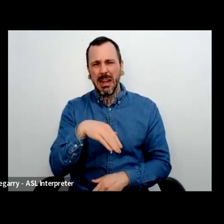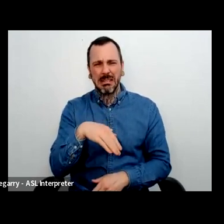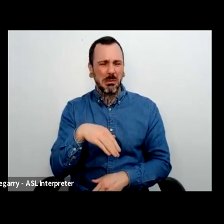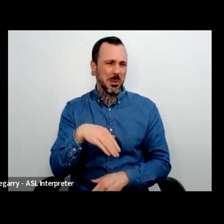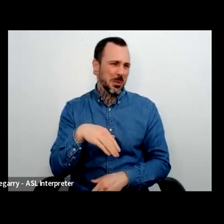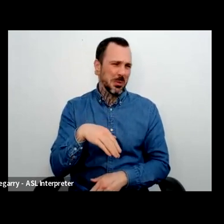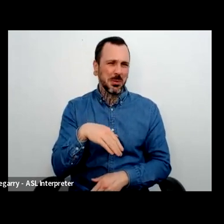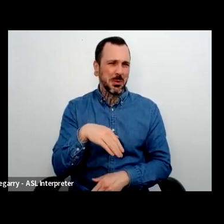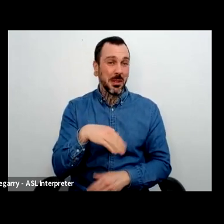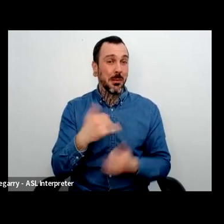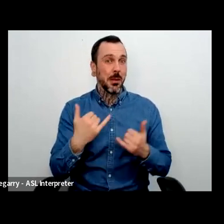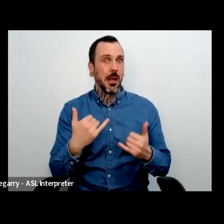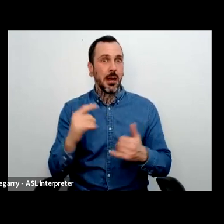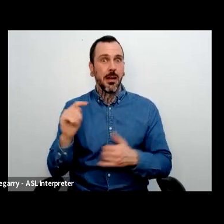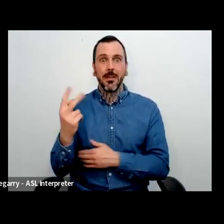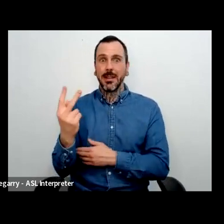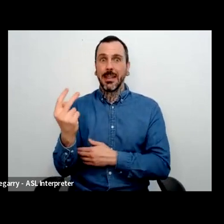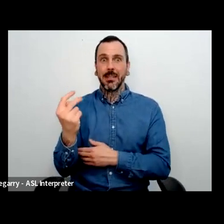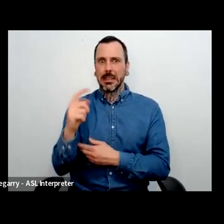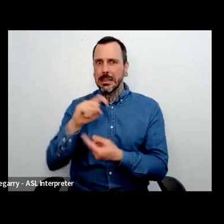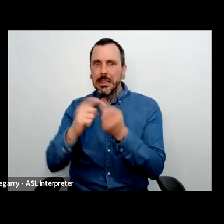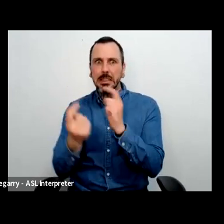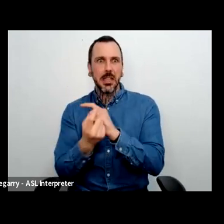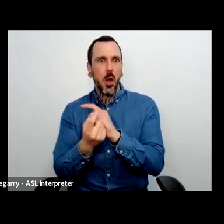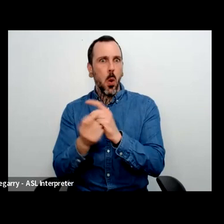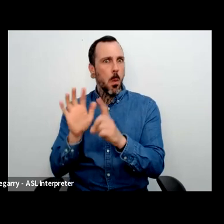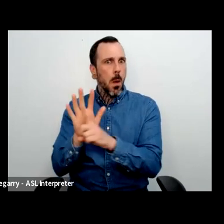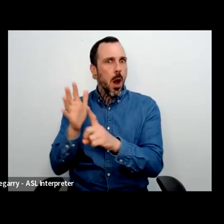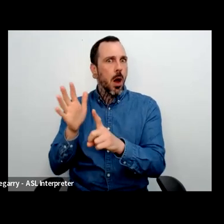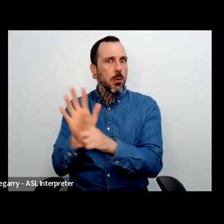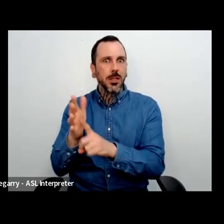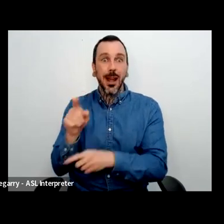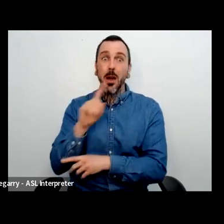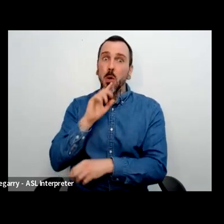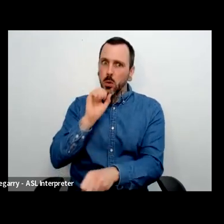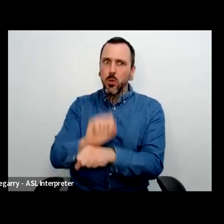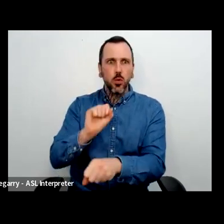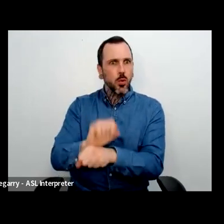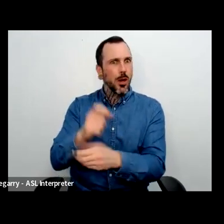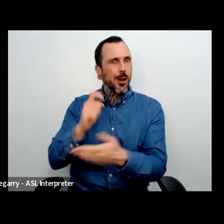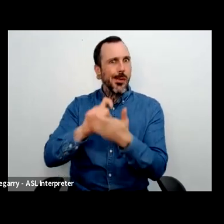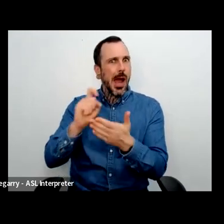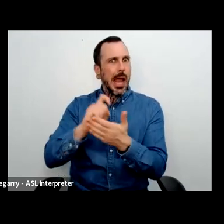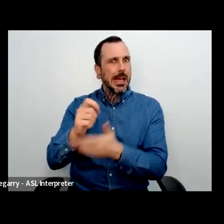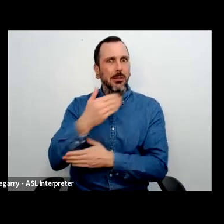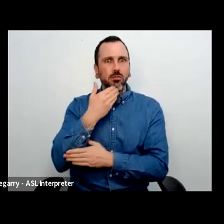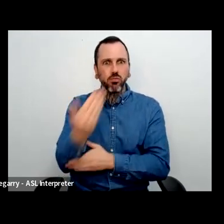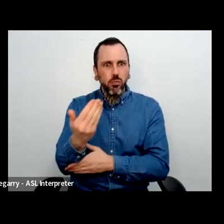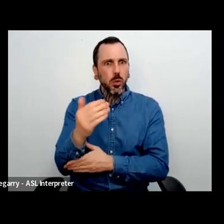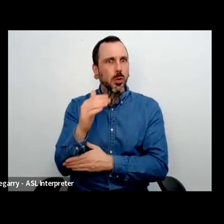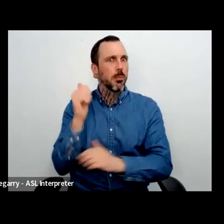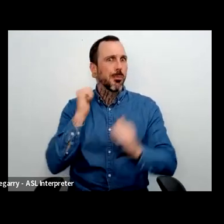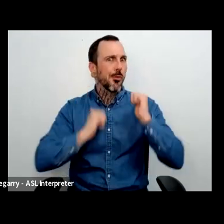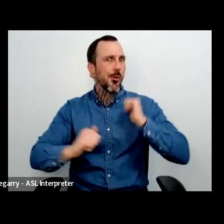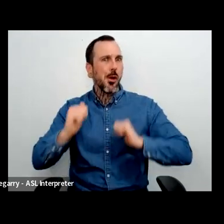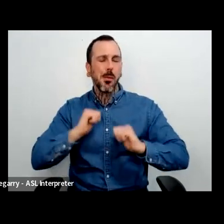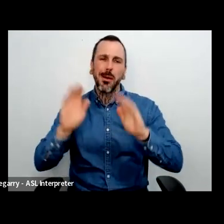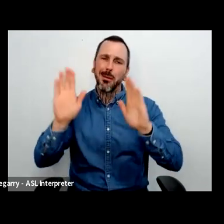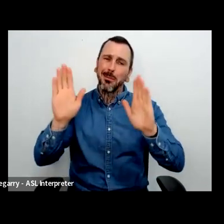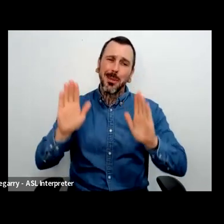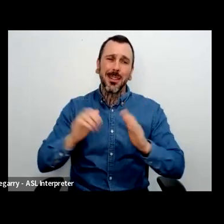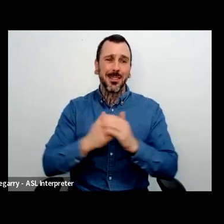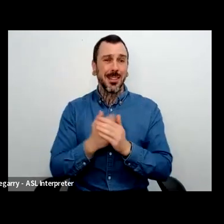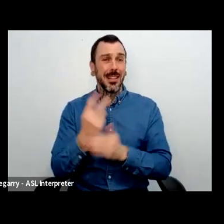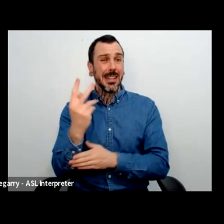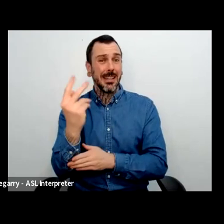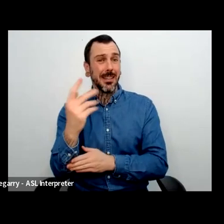become the it medium. I mean, there's such good writing on television. There's such amazing performances. There's such amazing shows. I'm